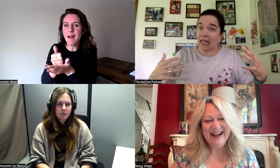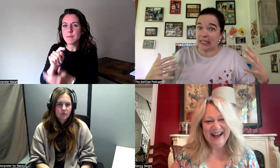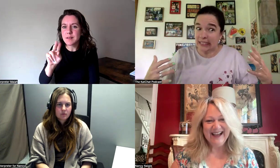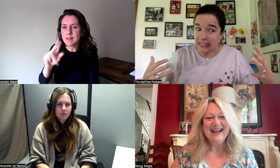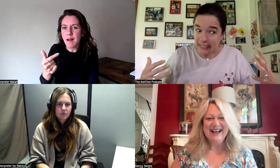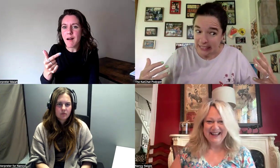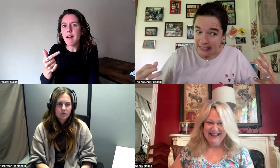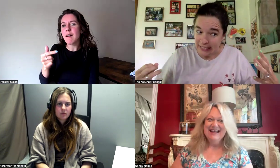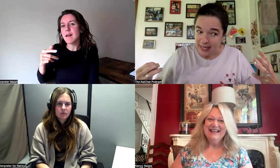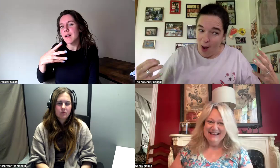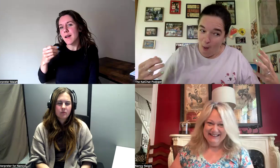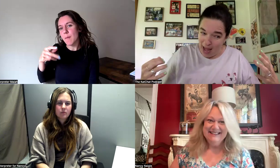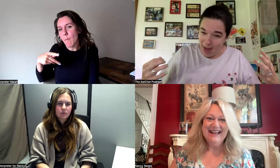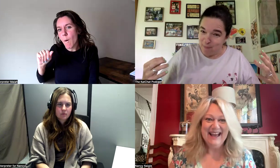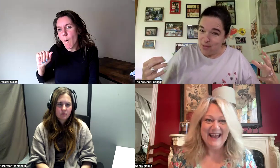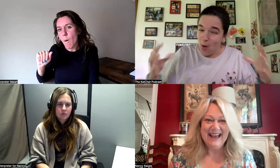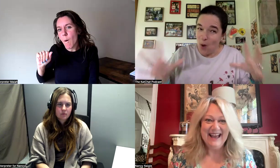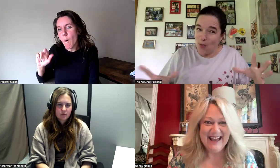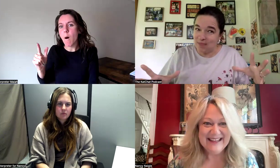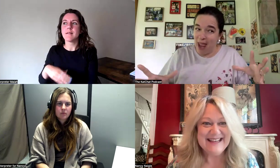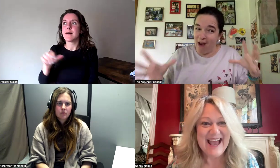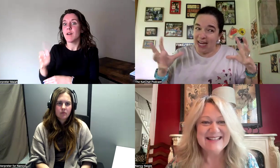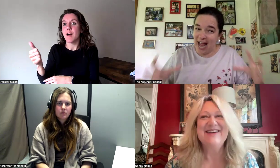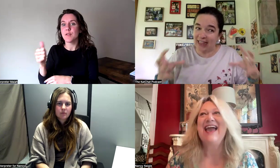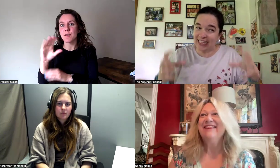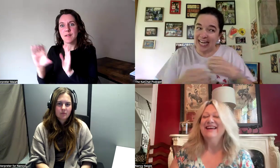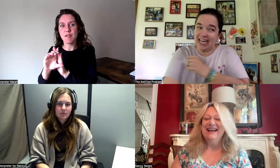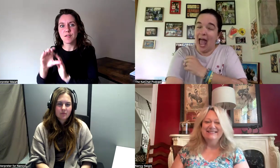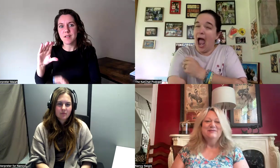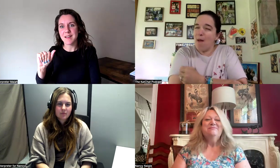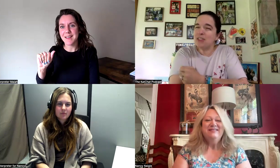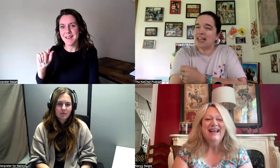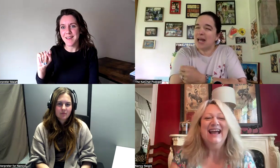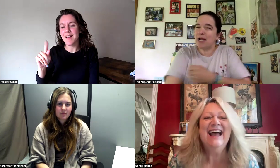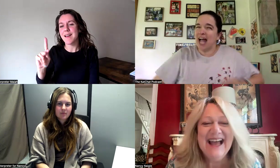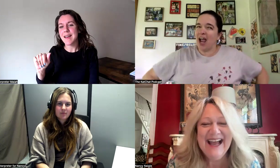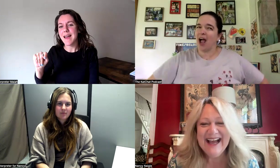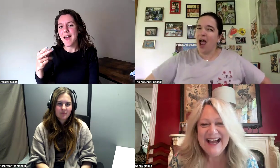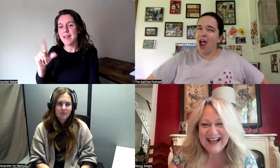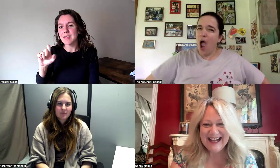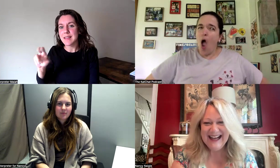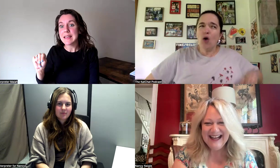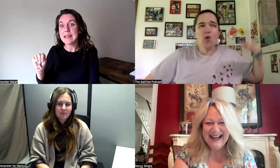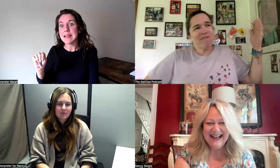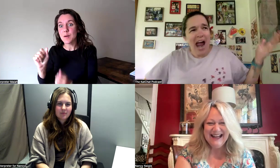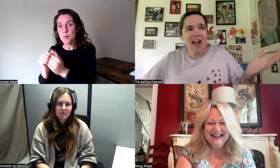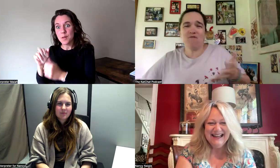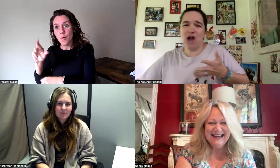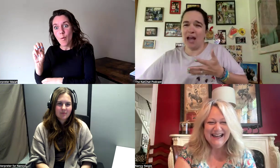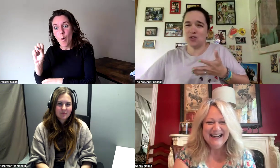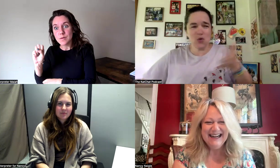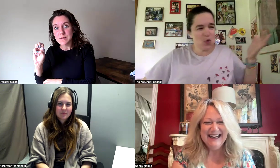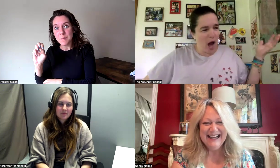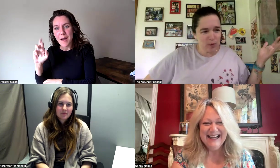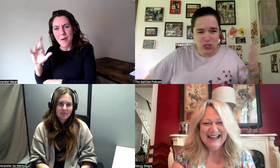have Kathleen. Okay. Yeah, Rosemary so and Kathleen. Kathleen. I was a little bit like, you invite